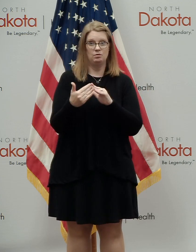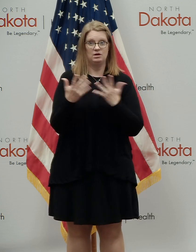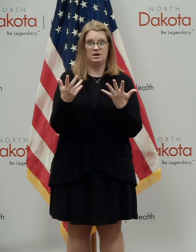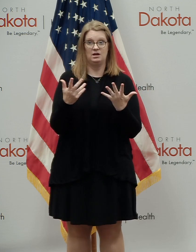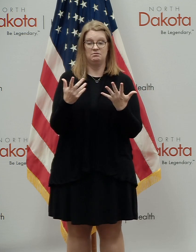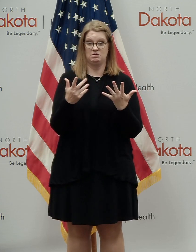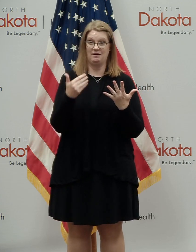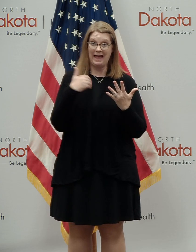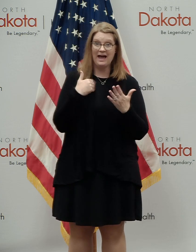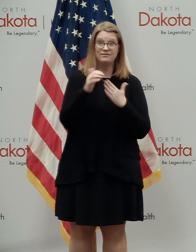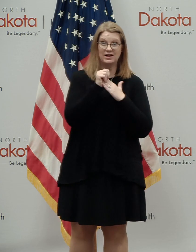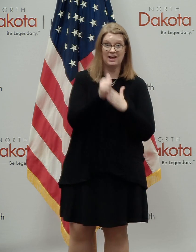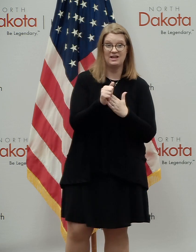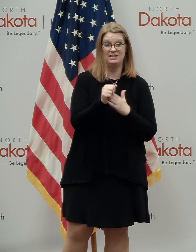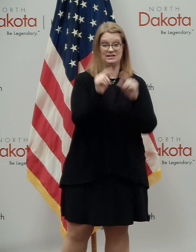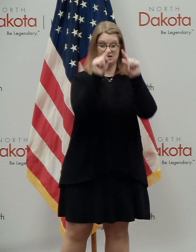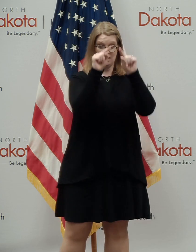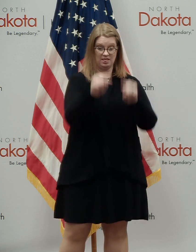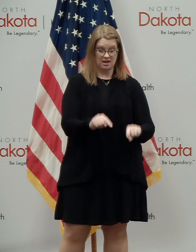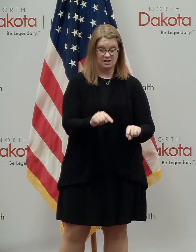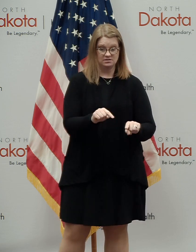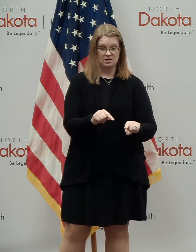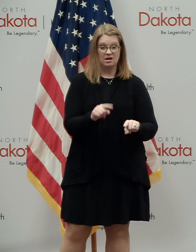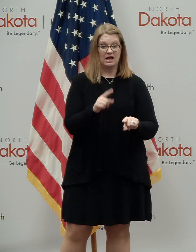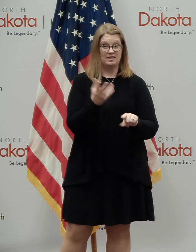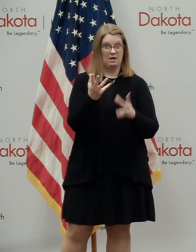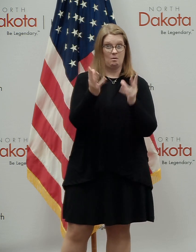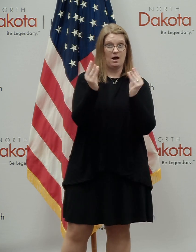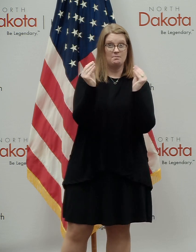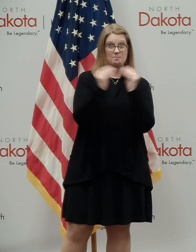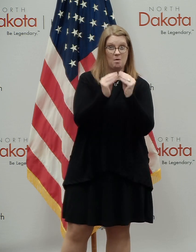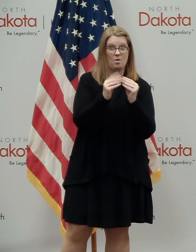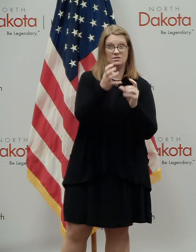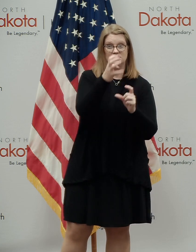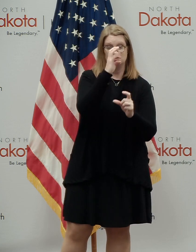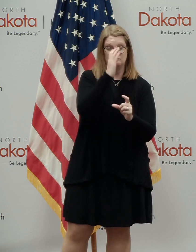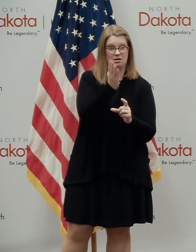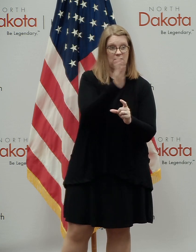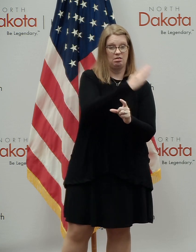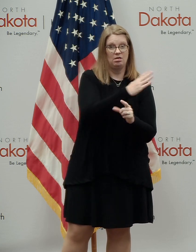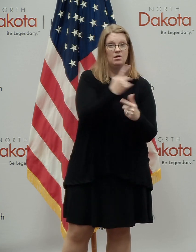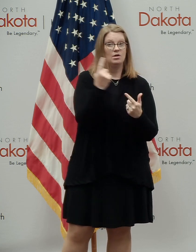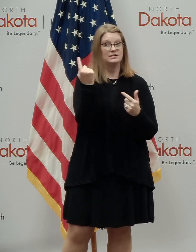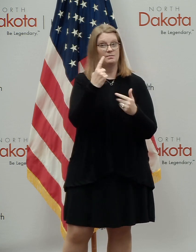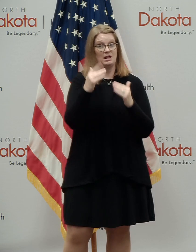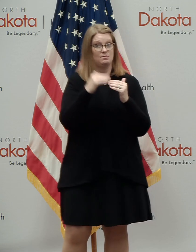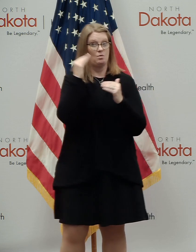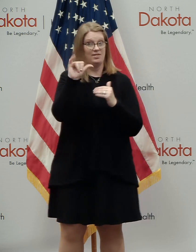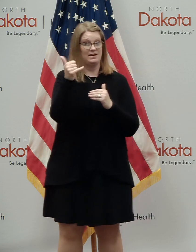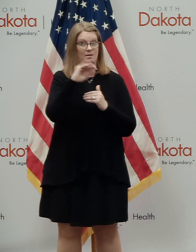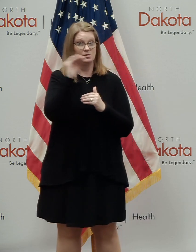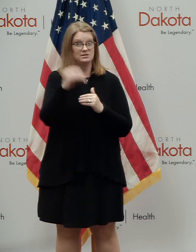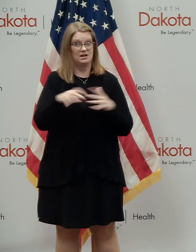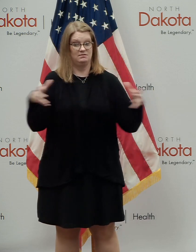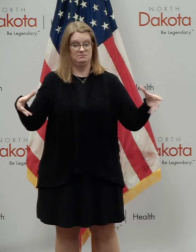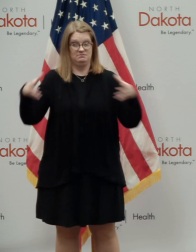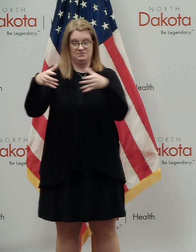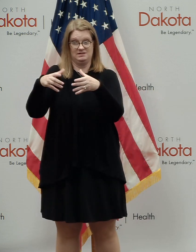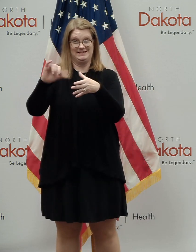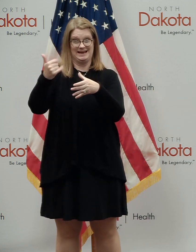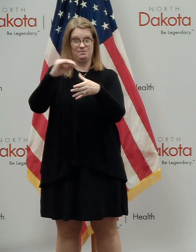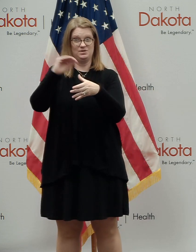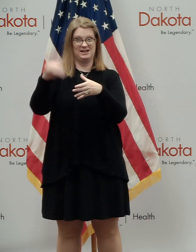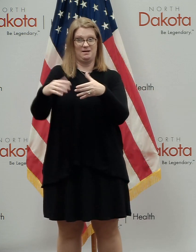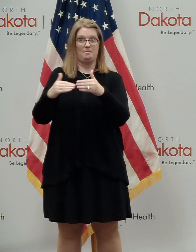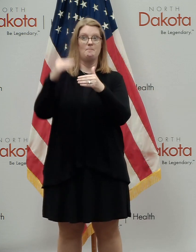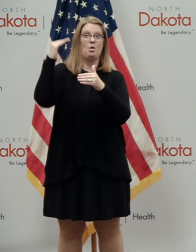guideline recommendations, any community that's seeing rising cases, any community that's got more than 10% positivity rate, if they don't have a